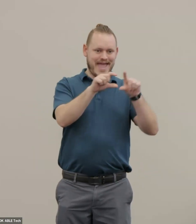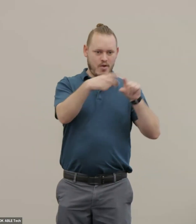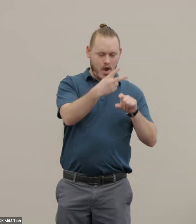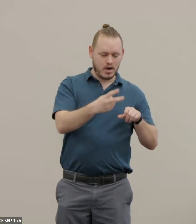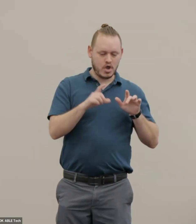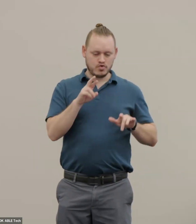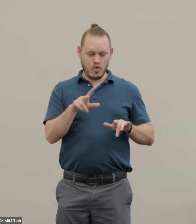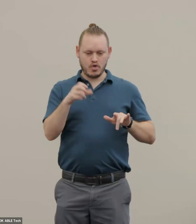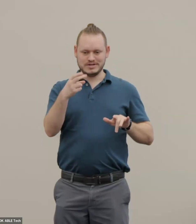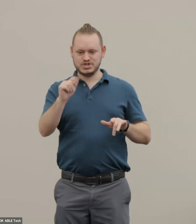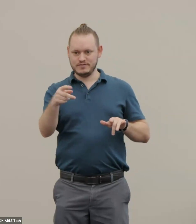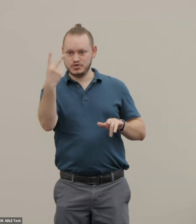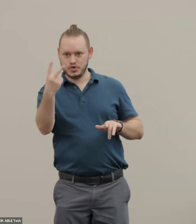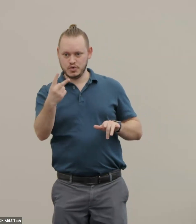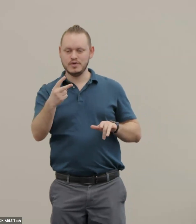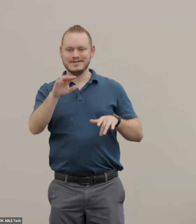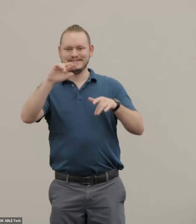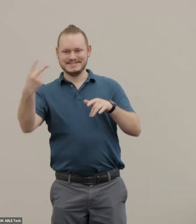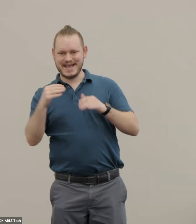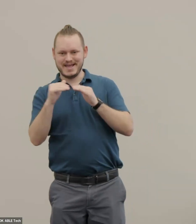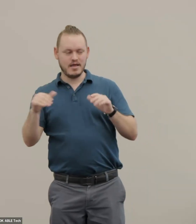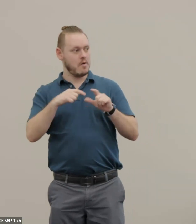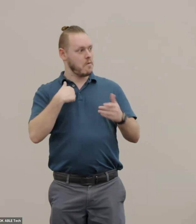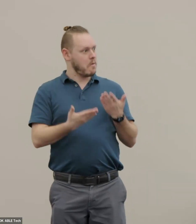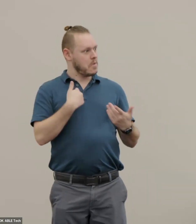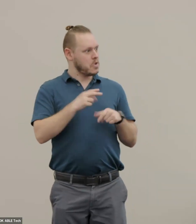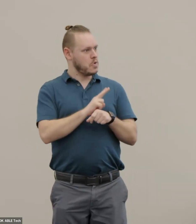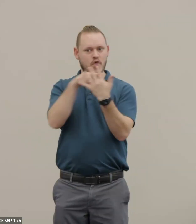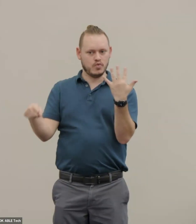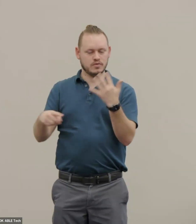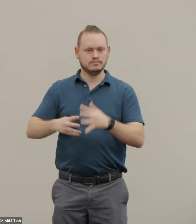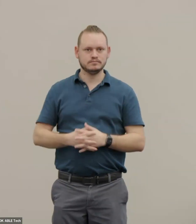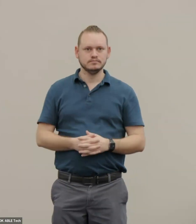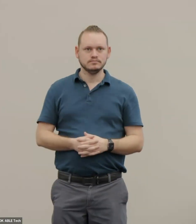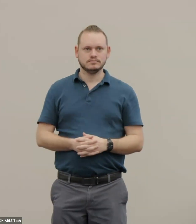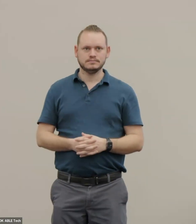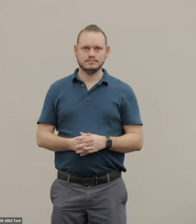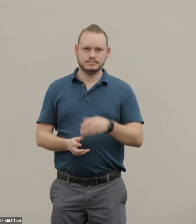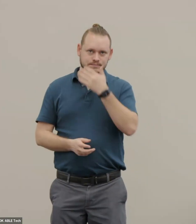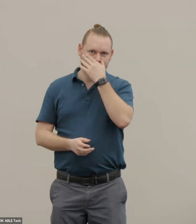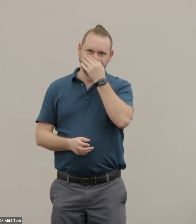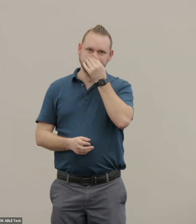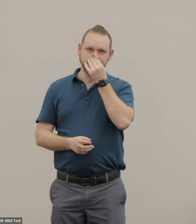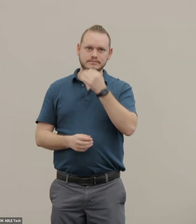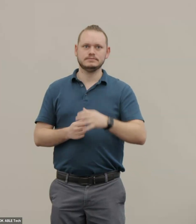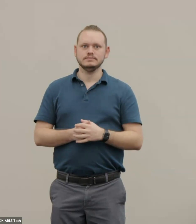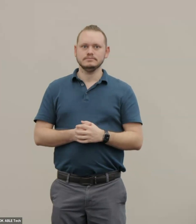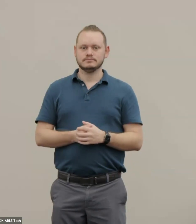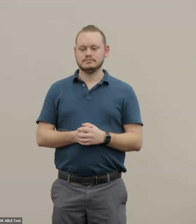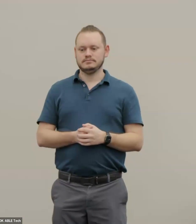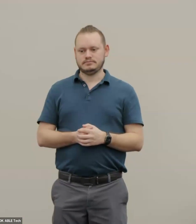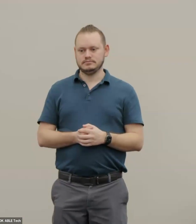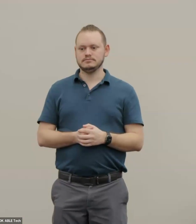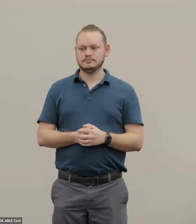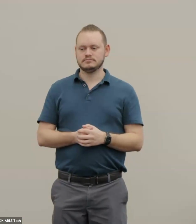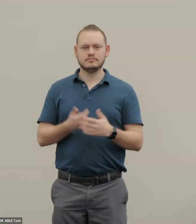I may start using that, actually. That's really handy, right? Okay. So I